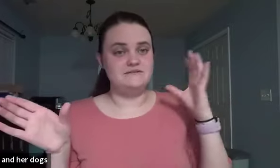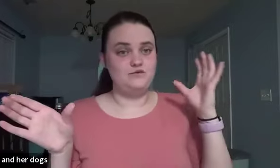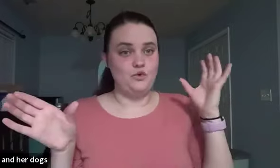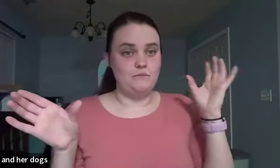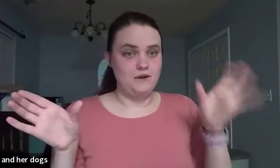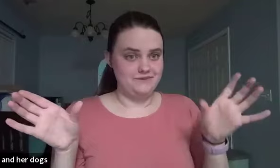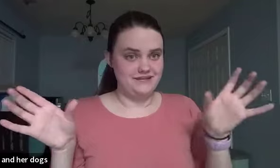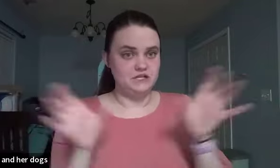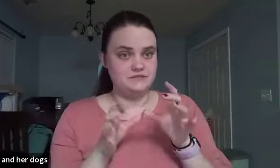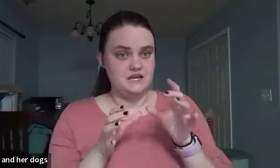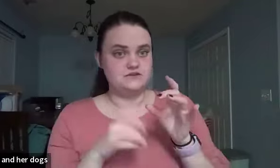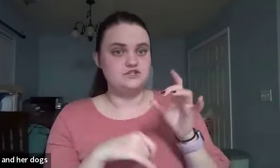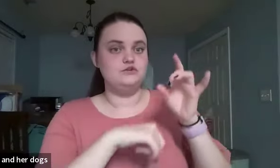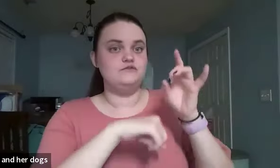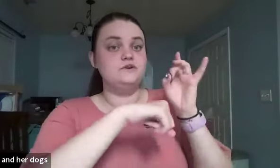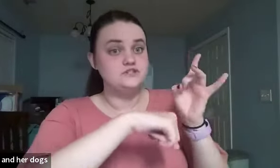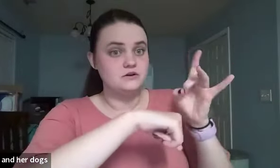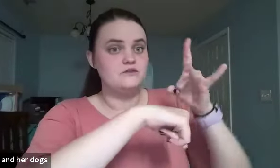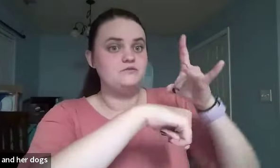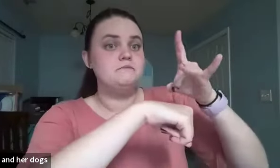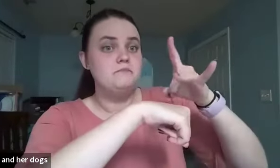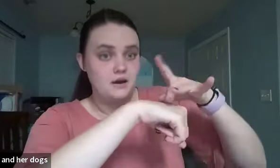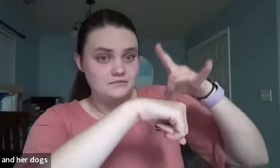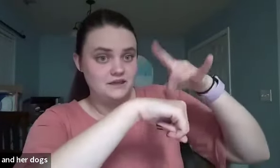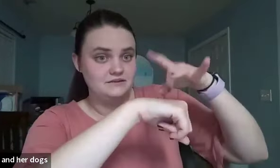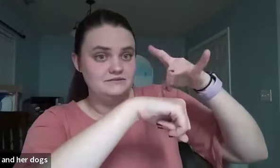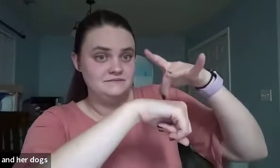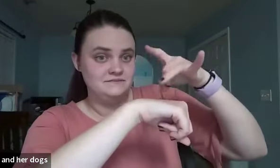sign for pumpkin and put them together. So you first start off with pumpkin,